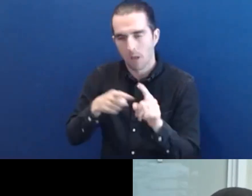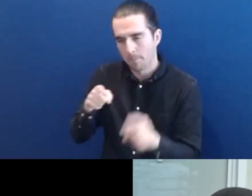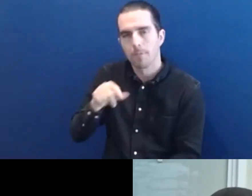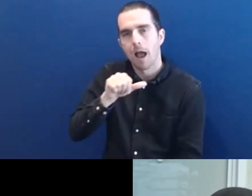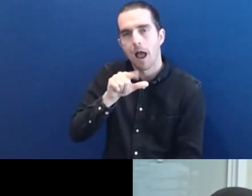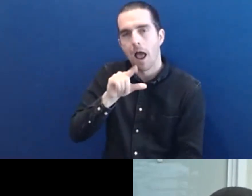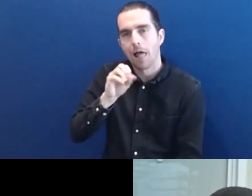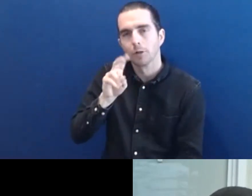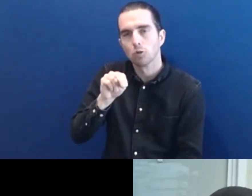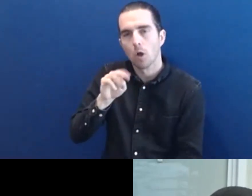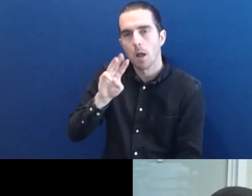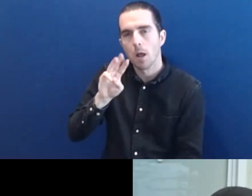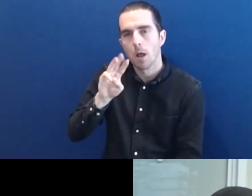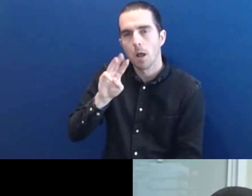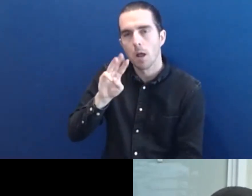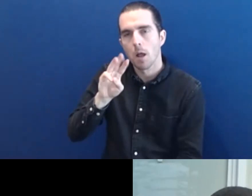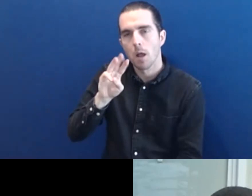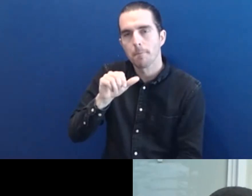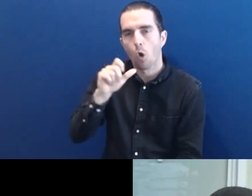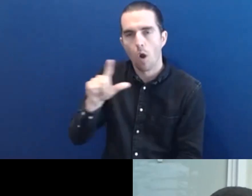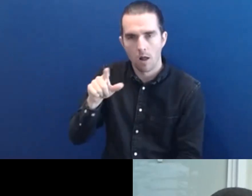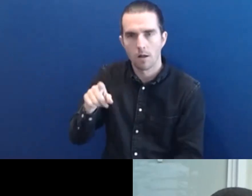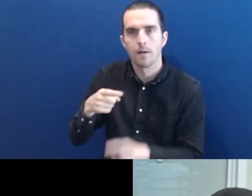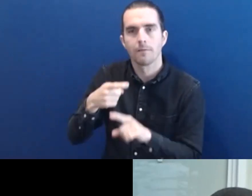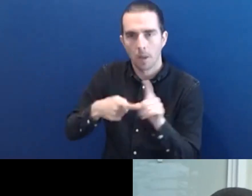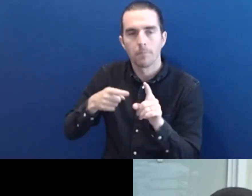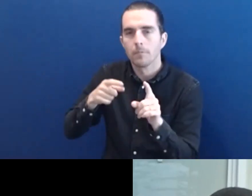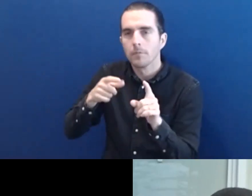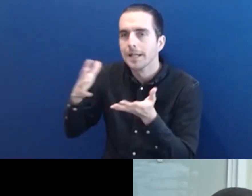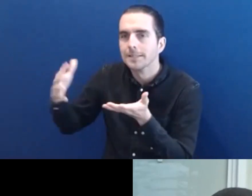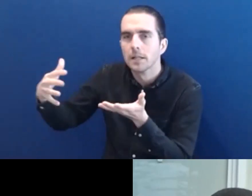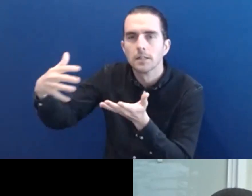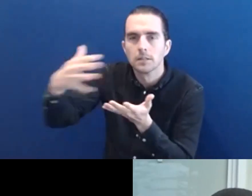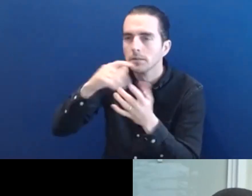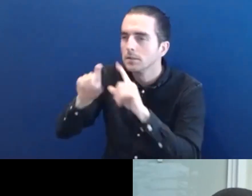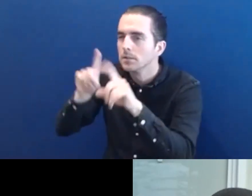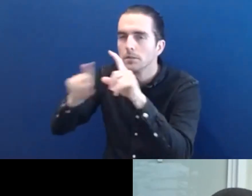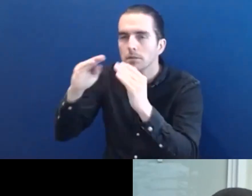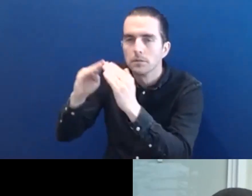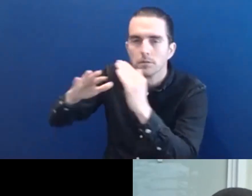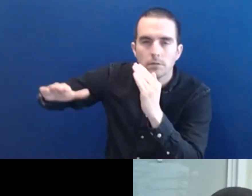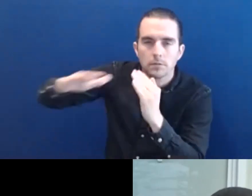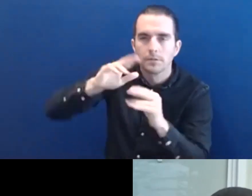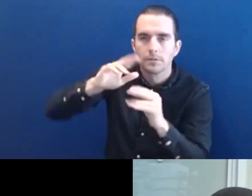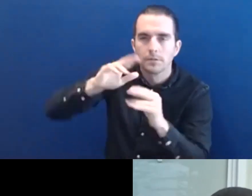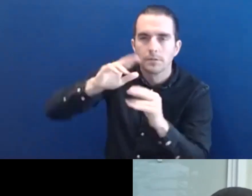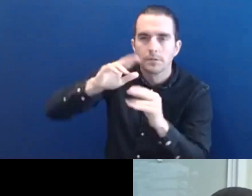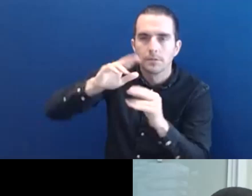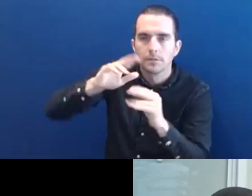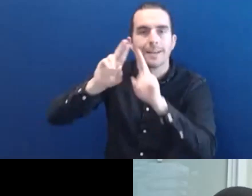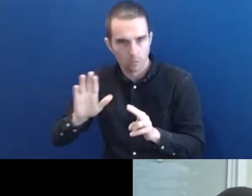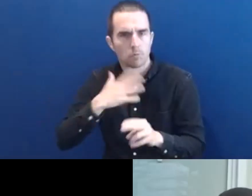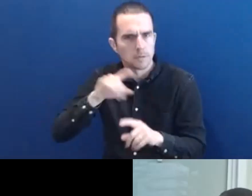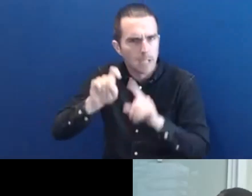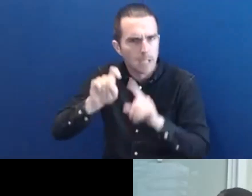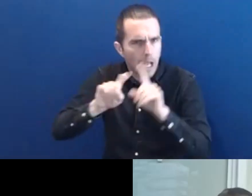Subnational, and she's asking specifically about any examples of successful alliances between OPDs